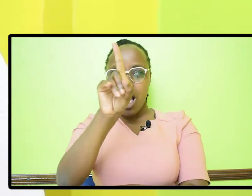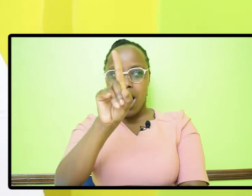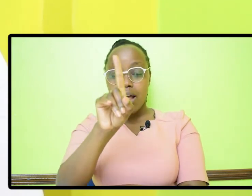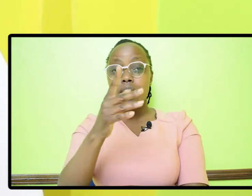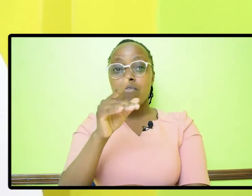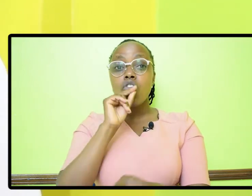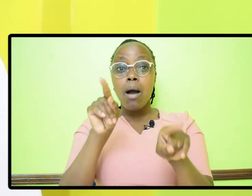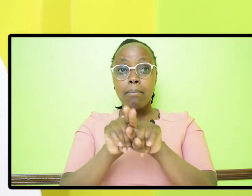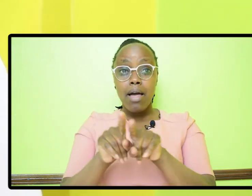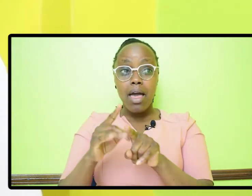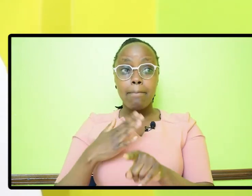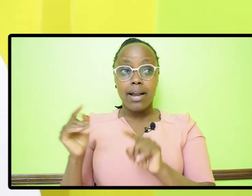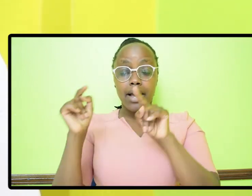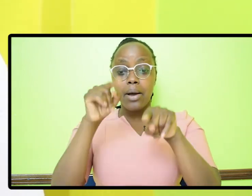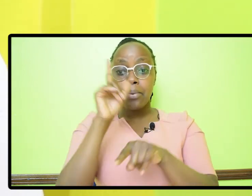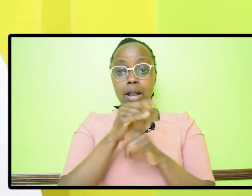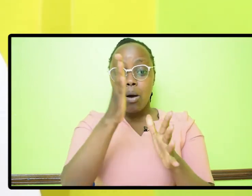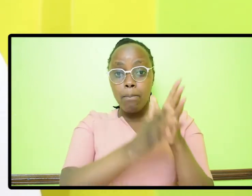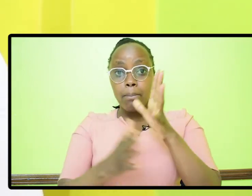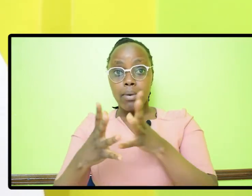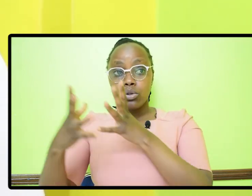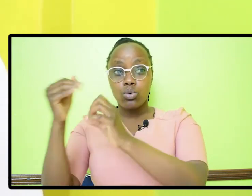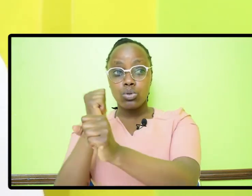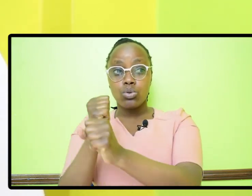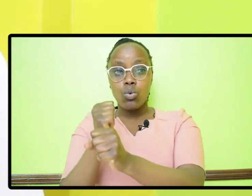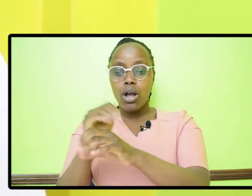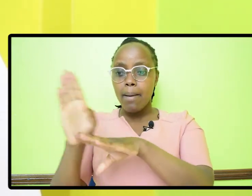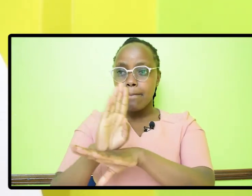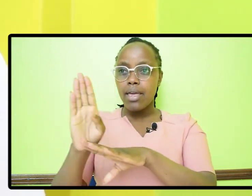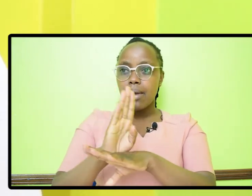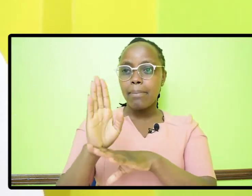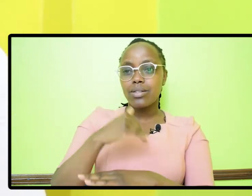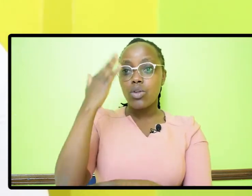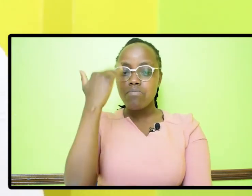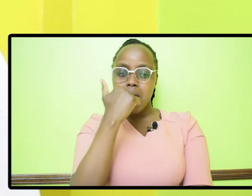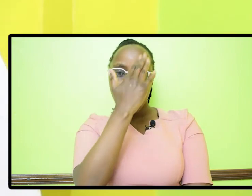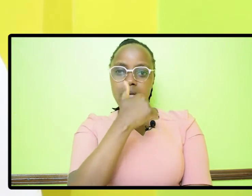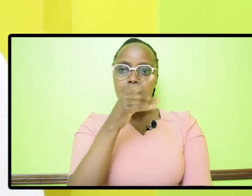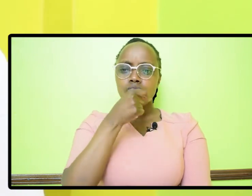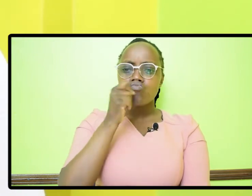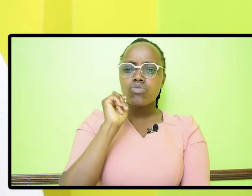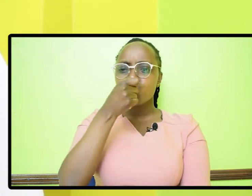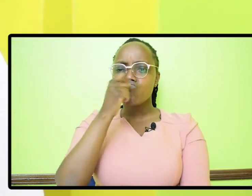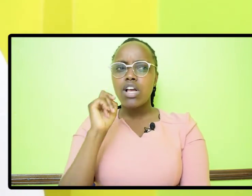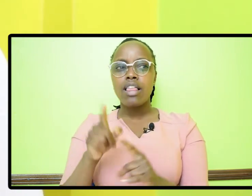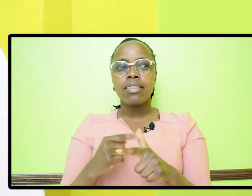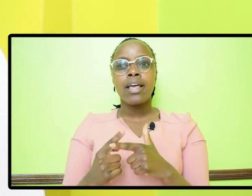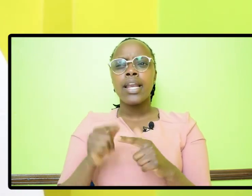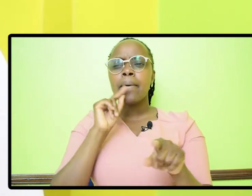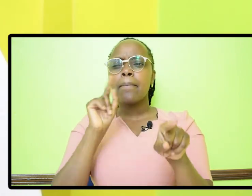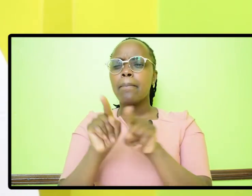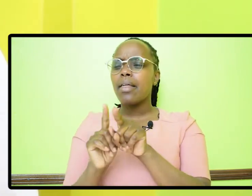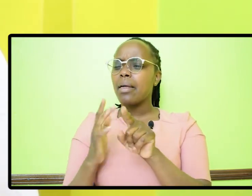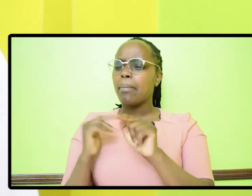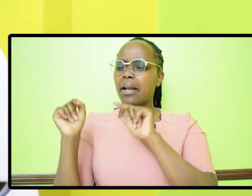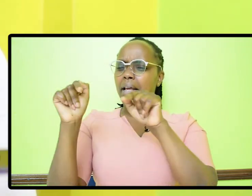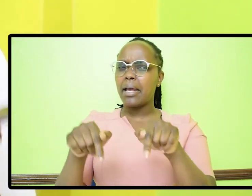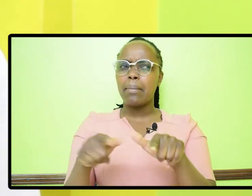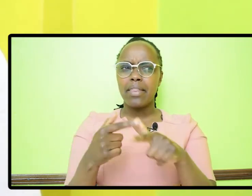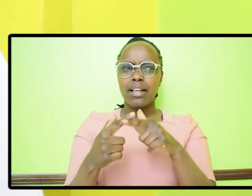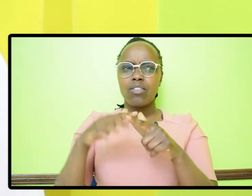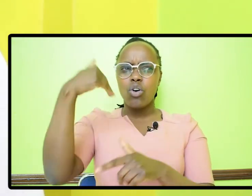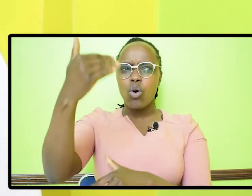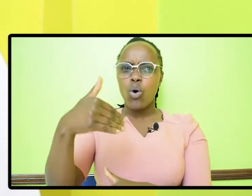1 p.m, my brother came. No, that time I was preparing to go to work. Niko busy kwa kioo, makeup, blah, blah, blah. Then my bro, he was